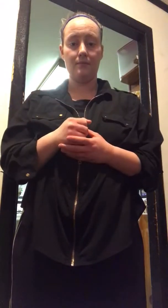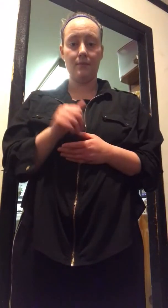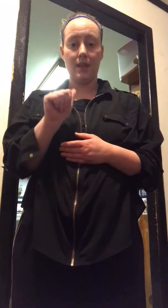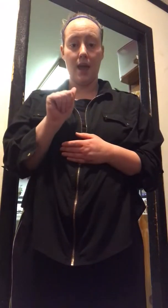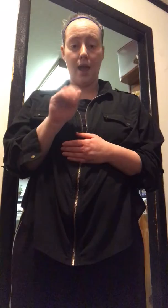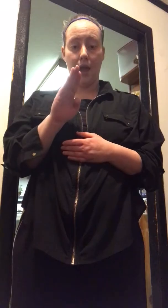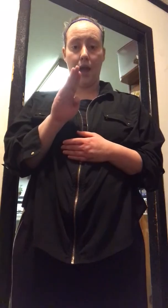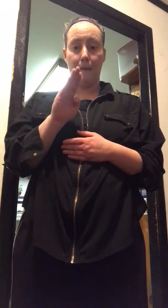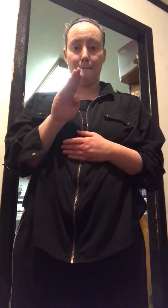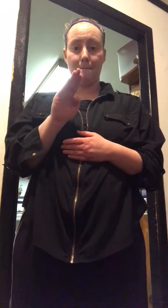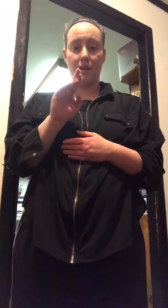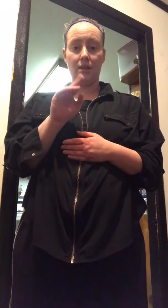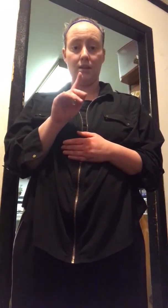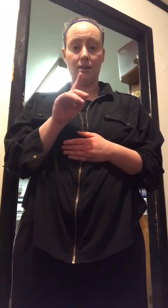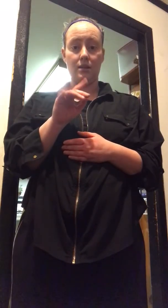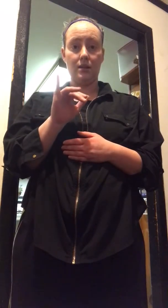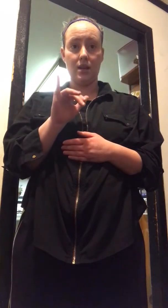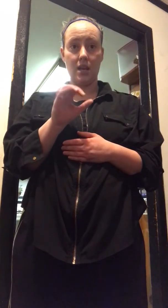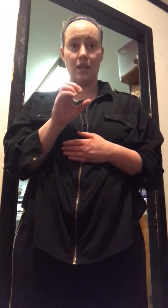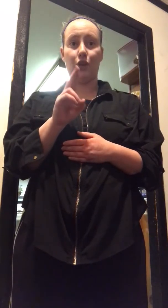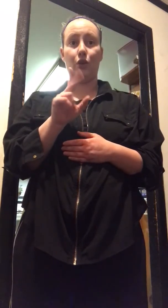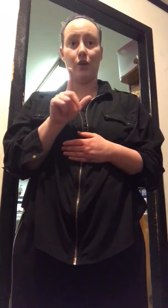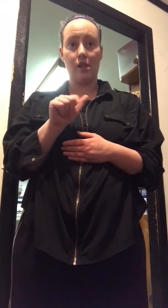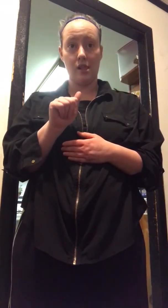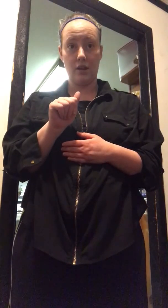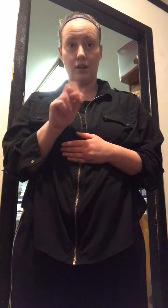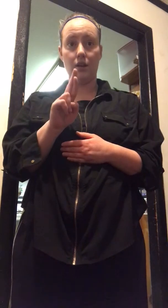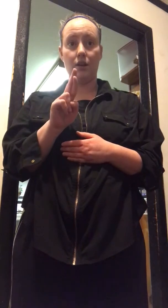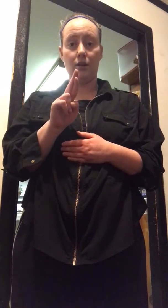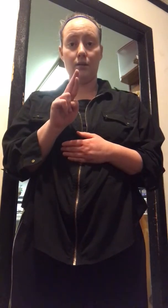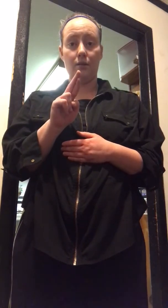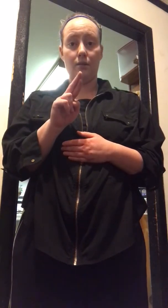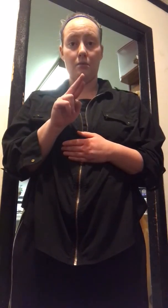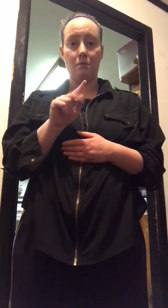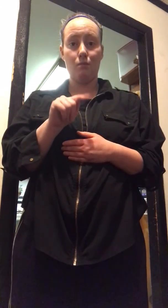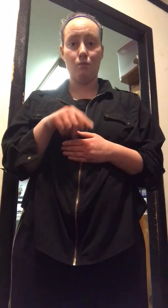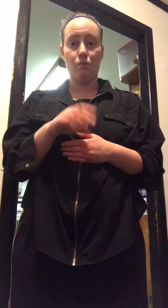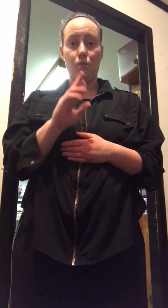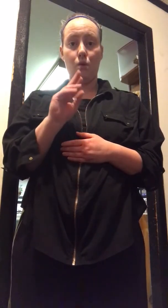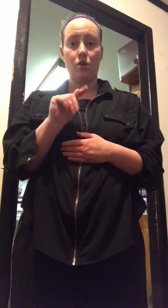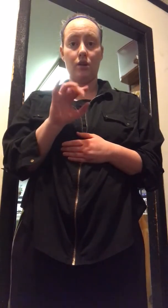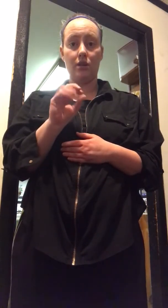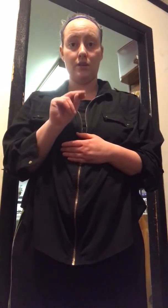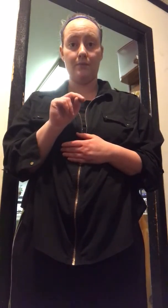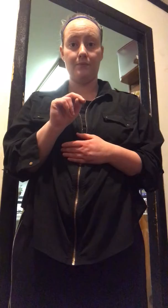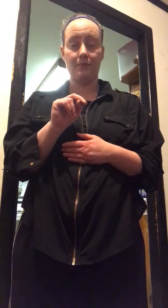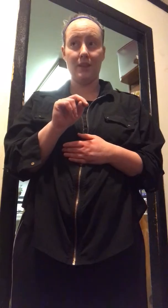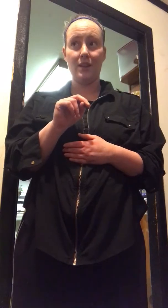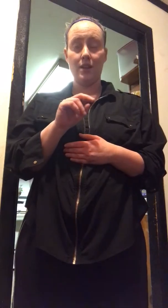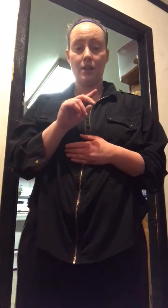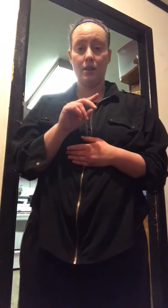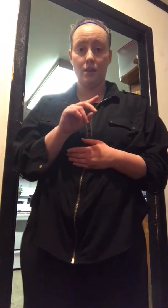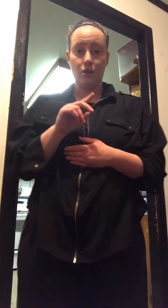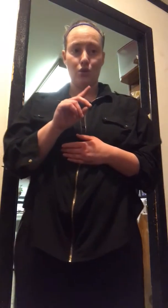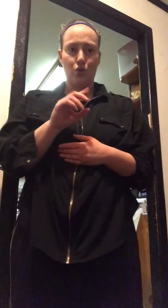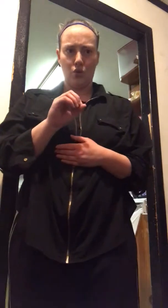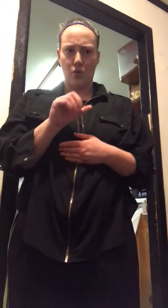Appendicular portion. The dorsal cavity includes the cranial